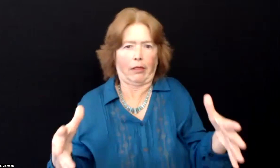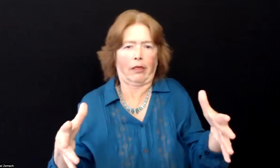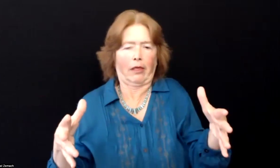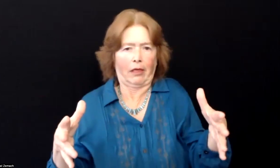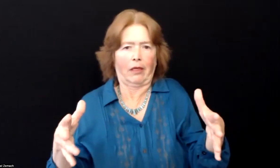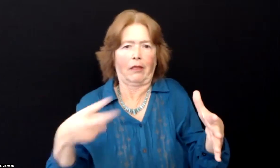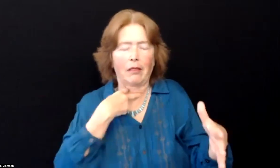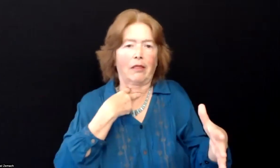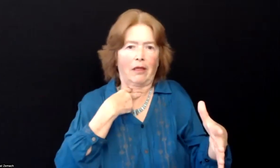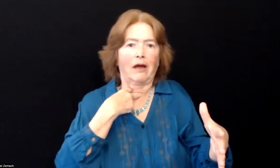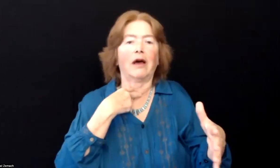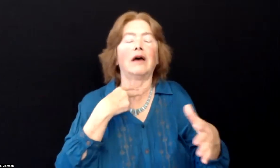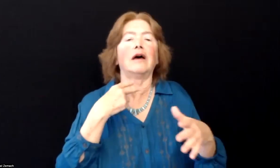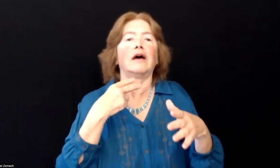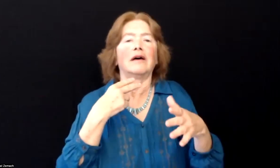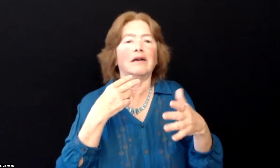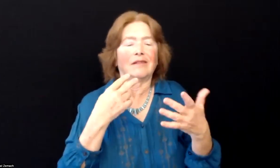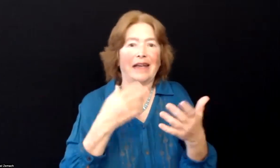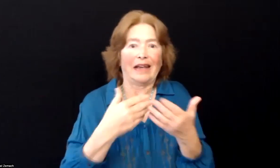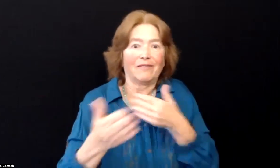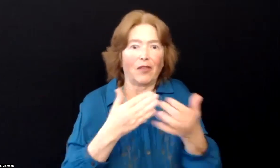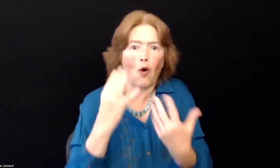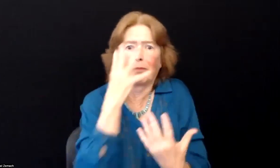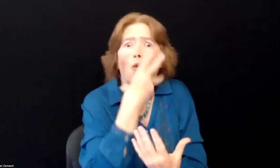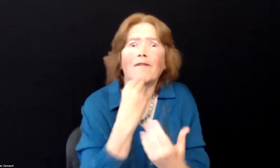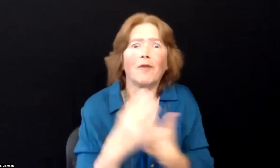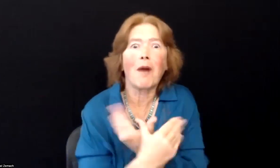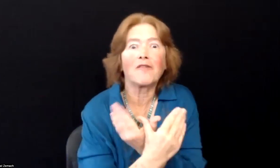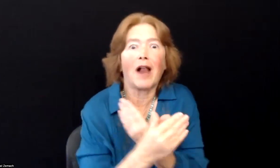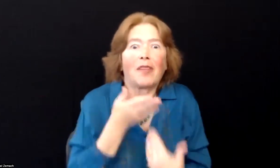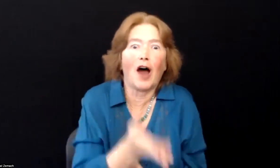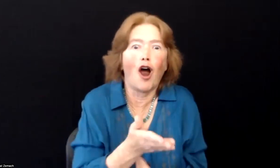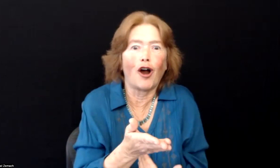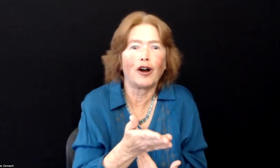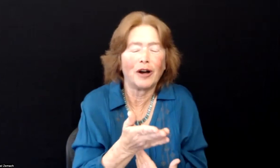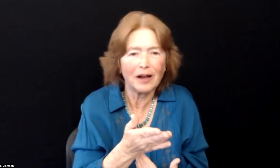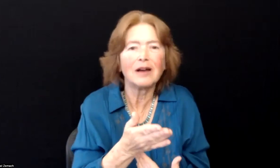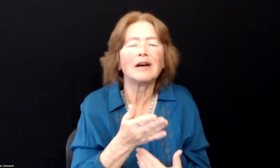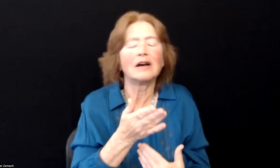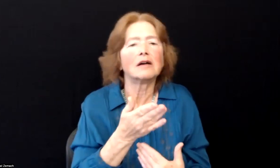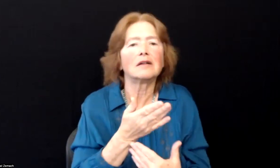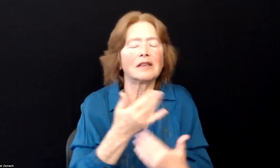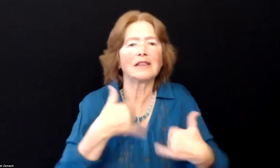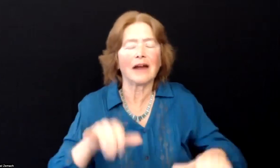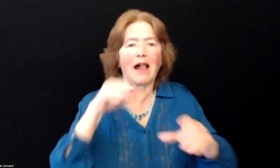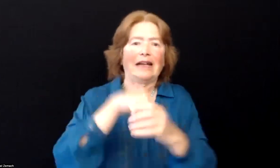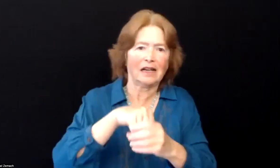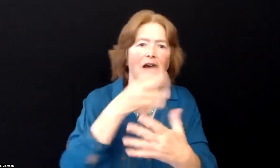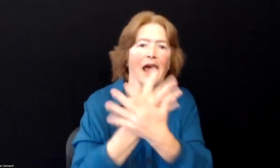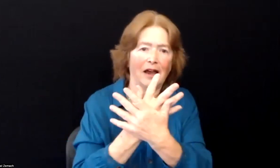the cage that keeps them. Even though they're this beautiful butterfly, it keeps them in